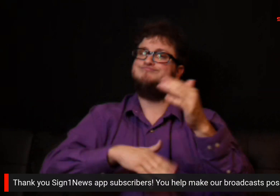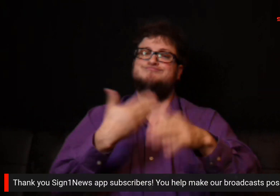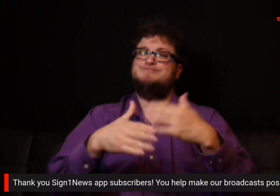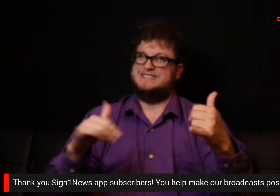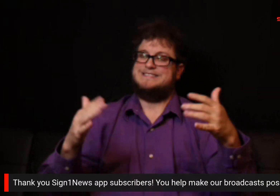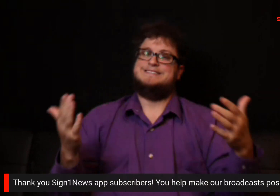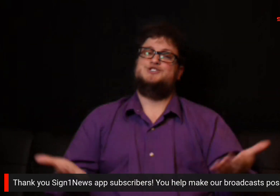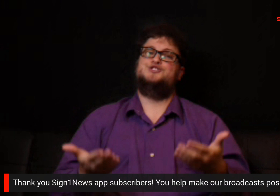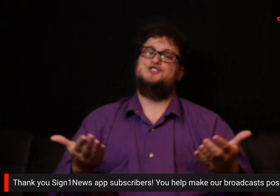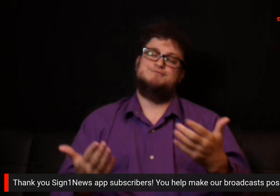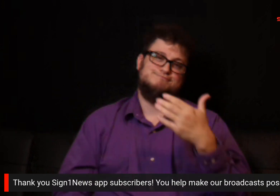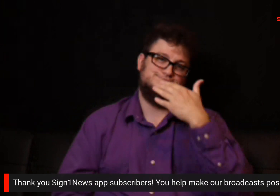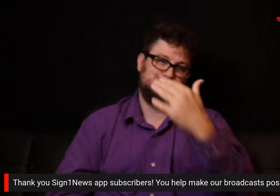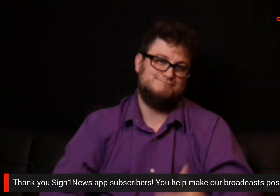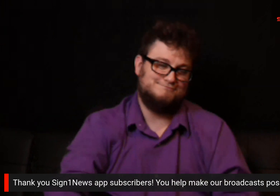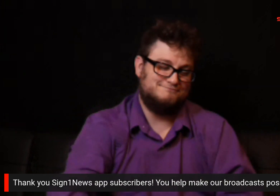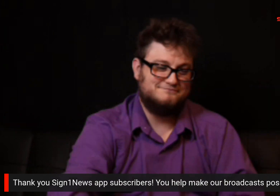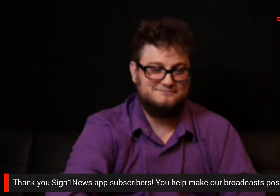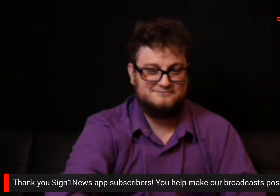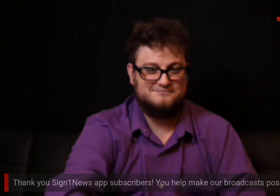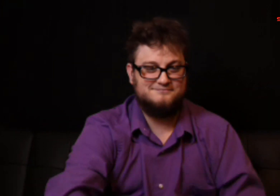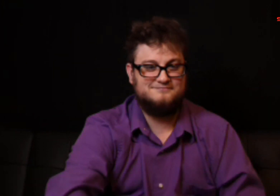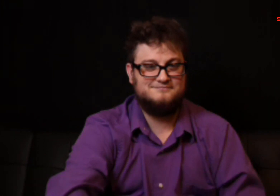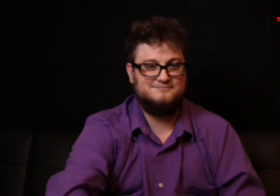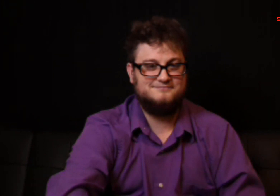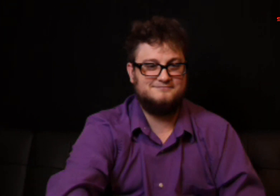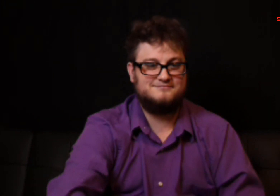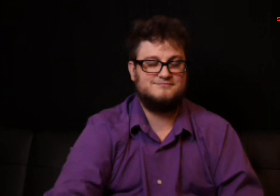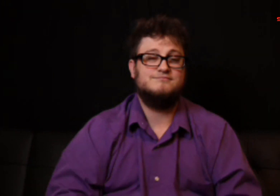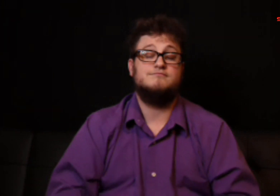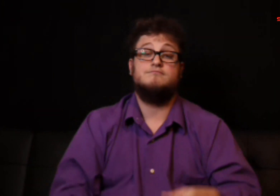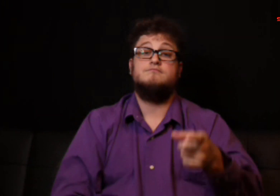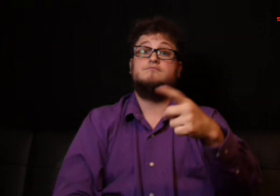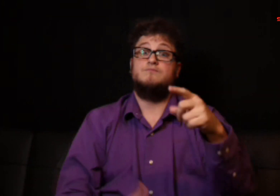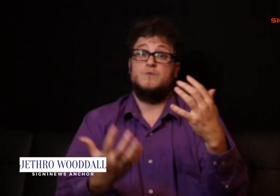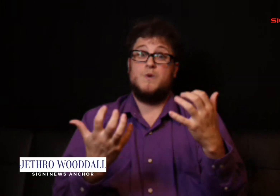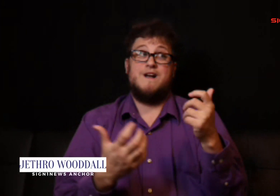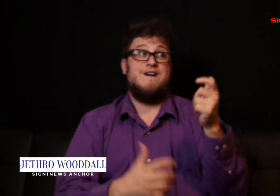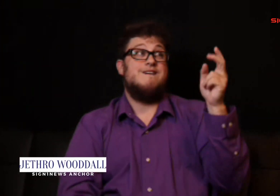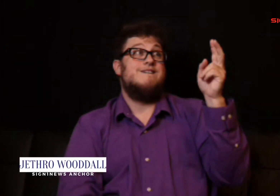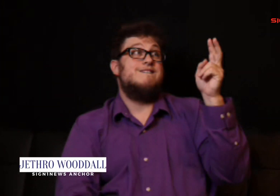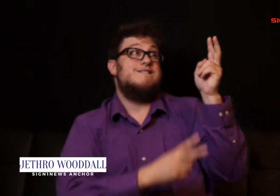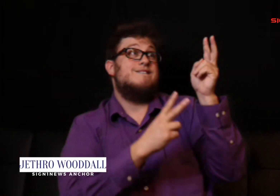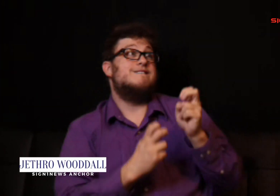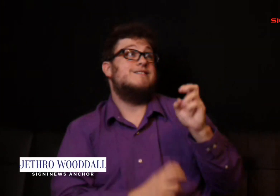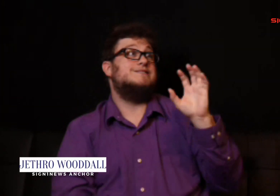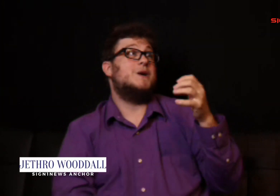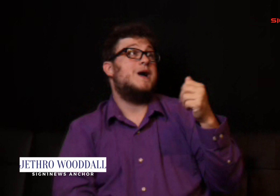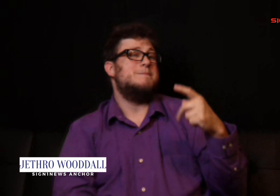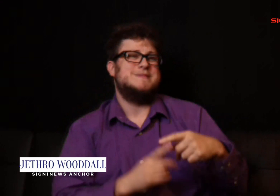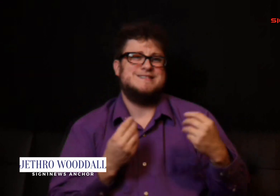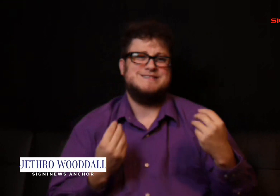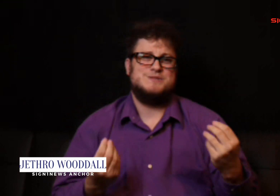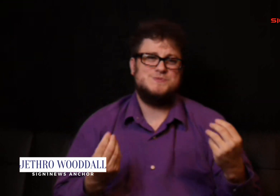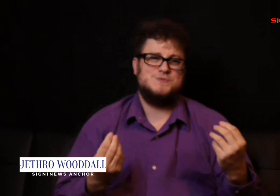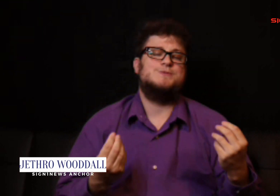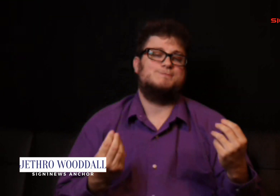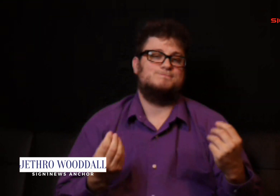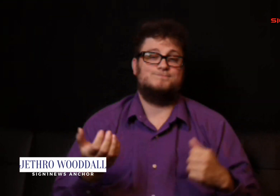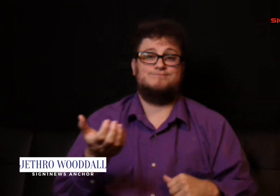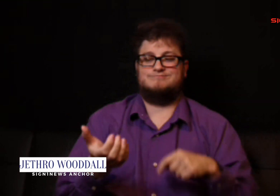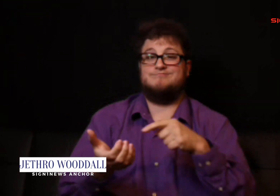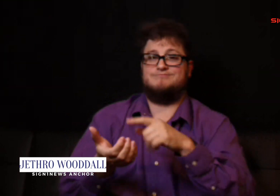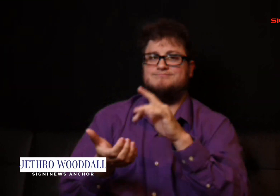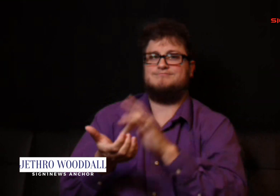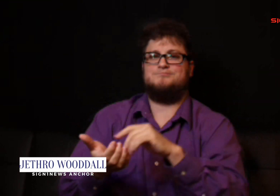help make this broadcast happen you can download the sign one news